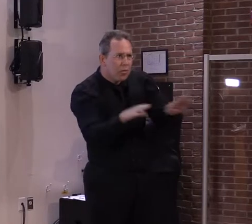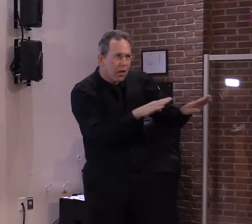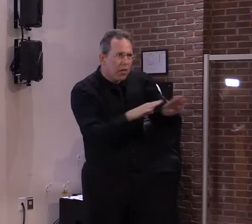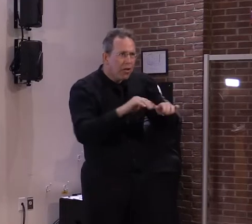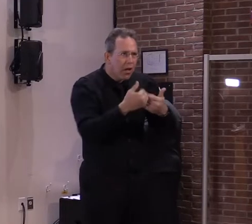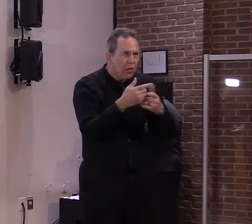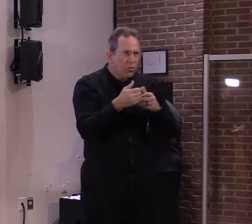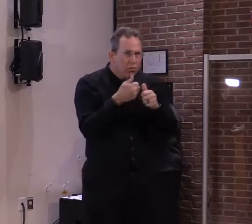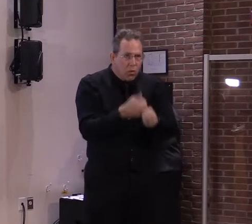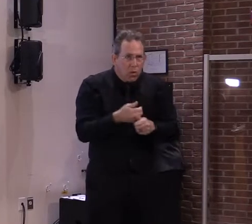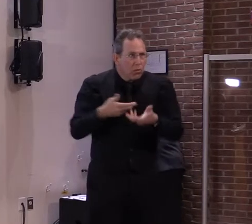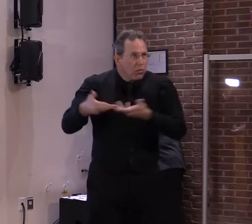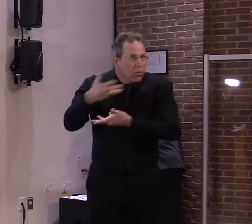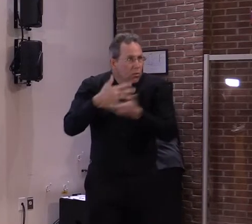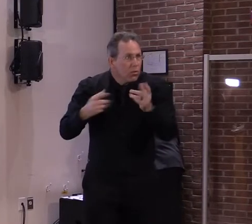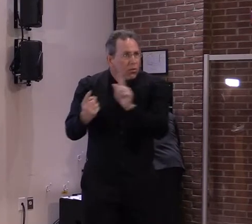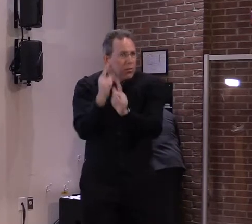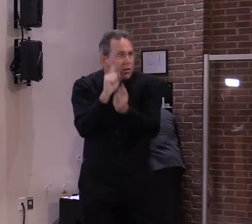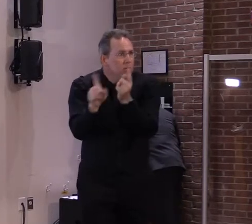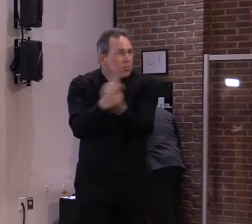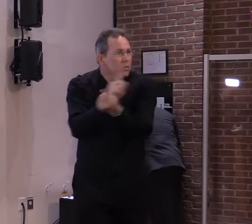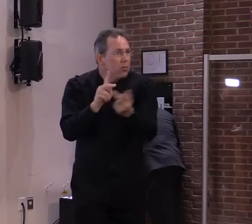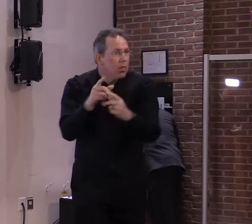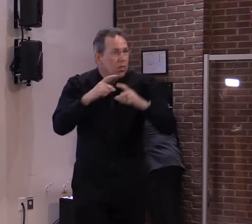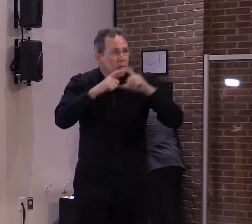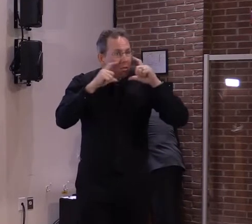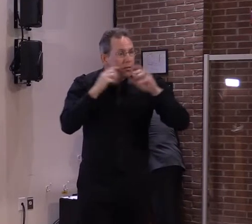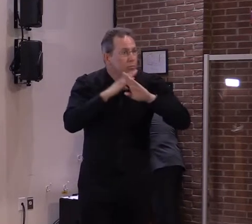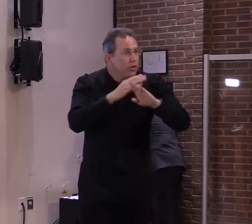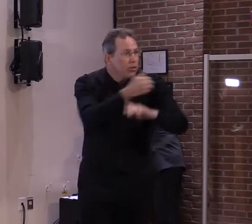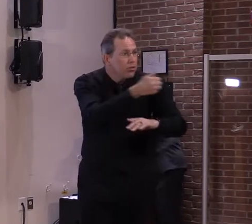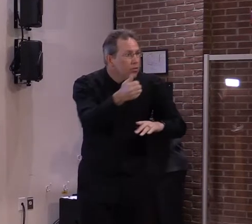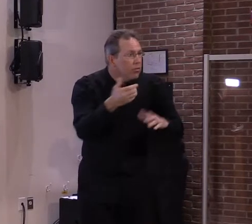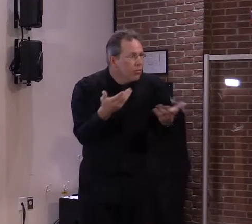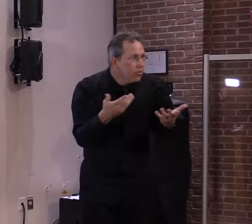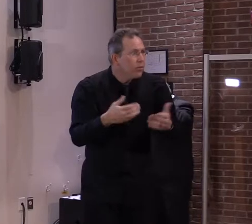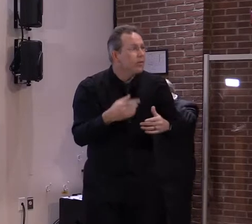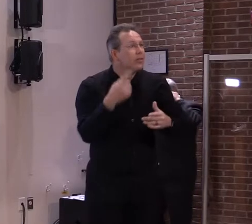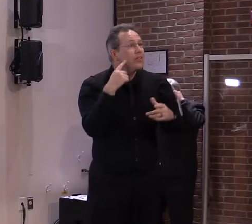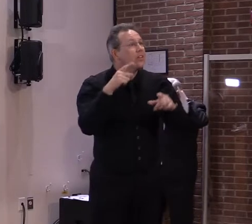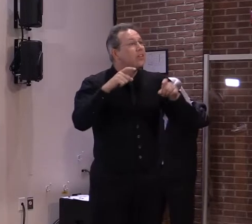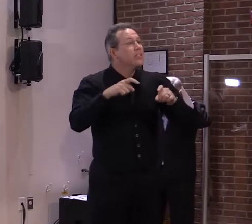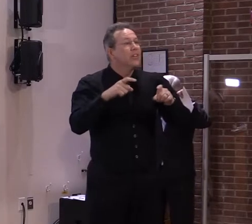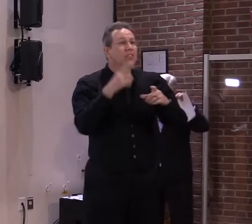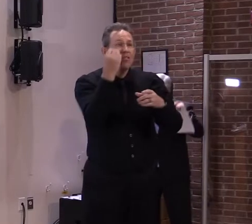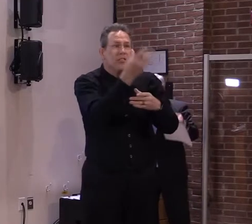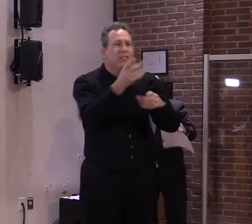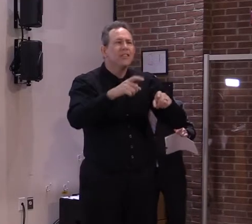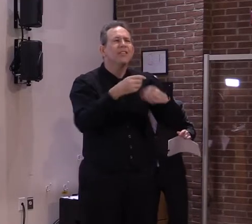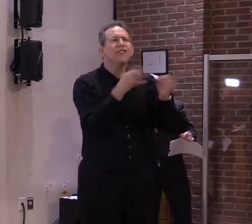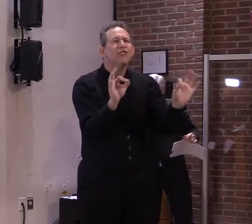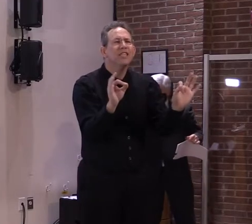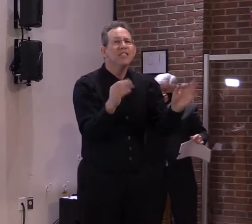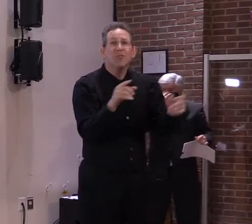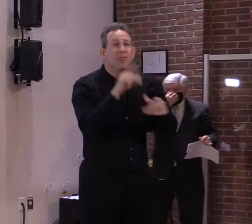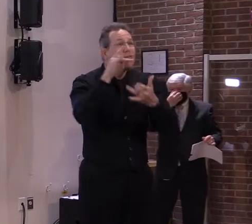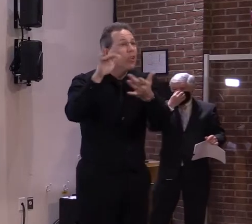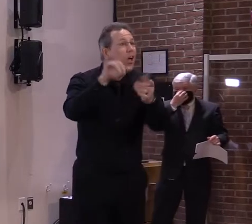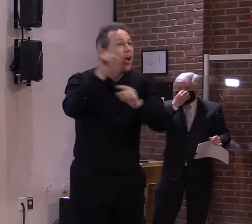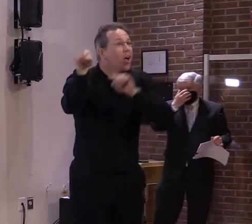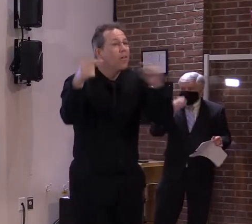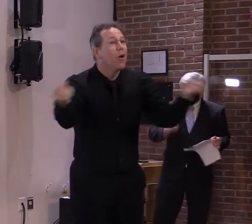step, because testing is free and easy, we believe it will be easier to follow. So we'll see